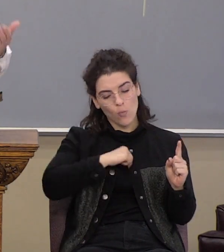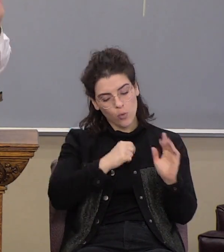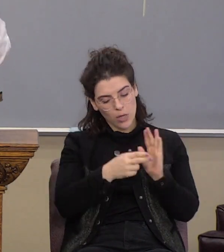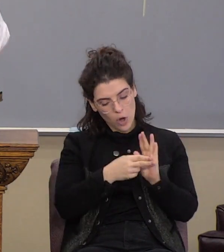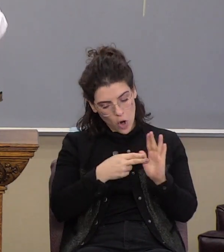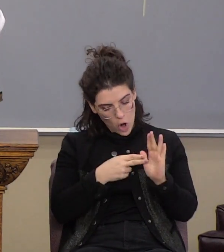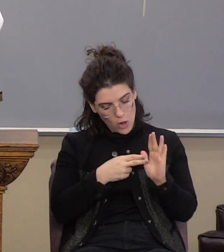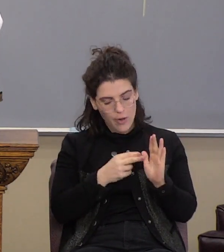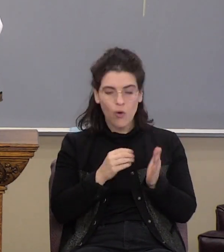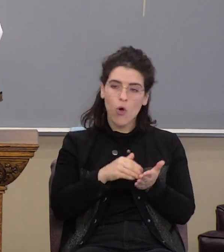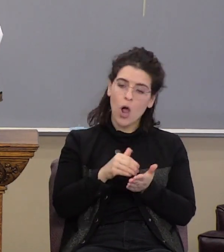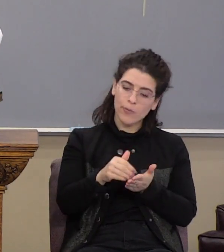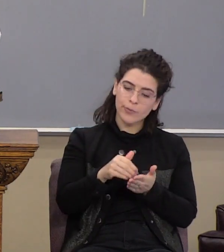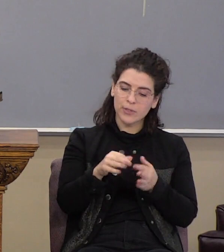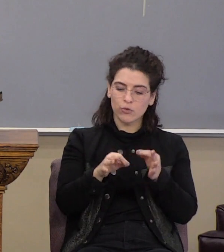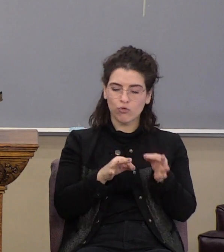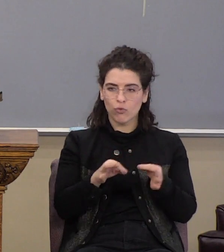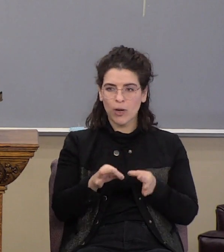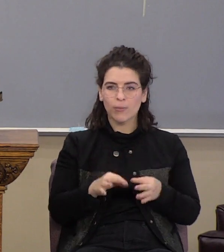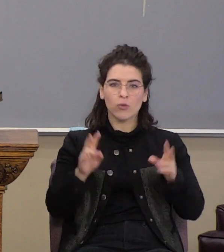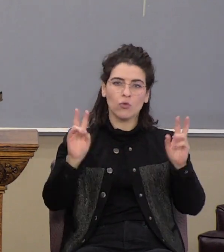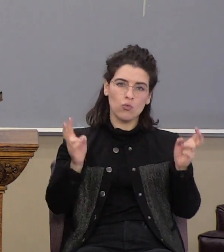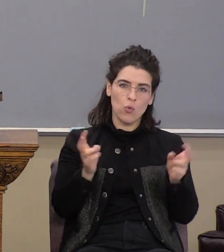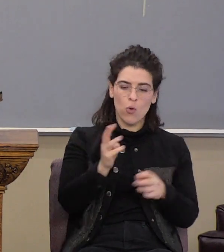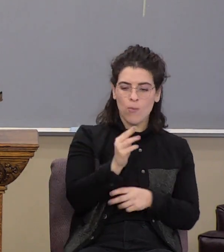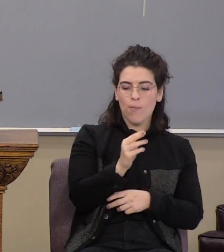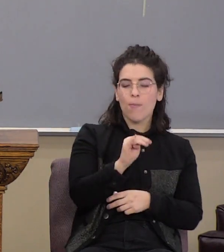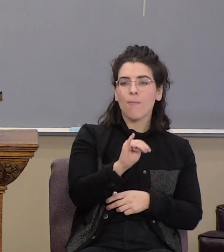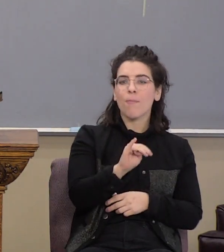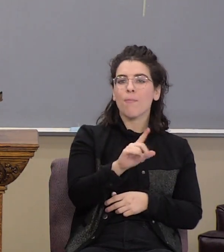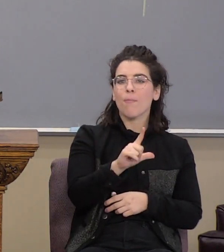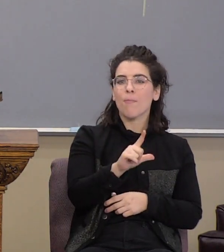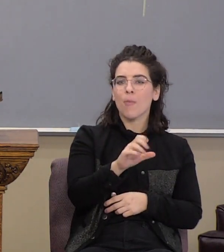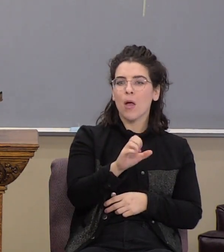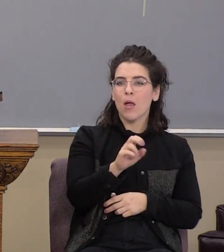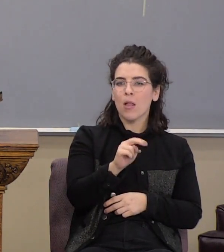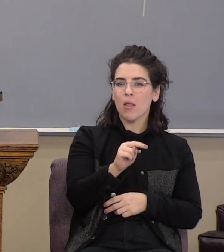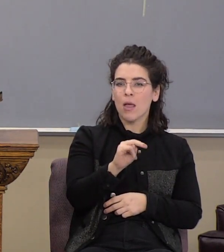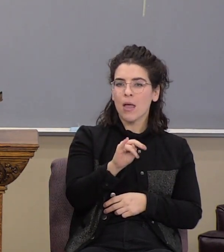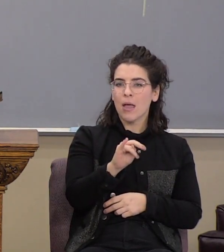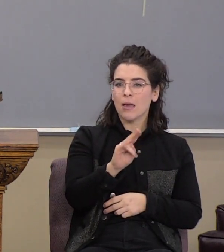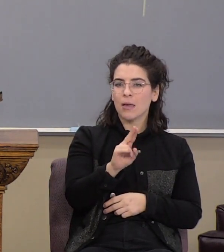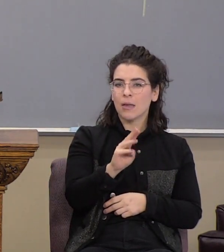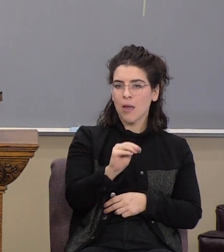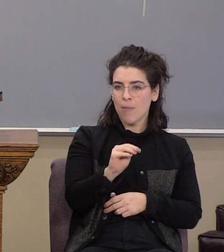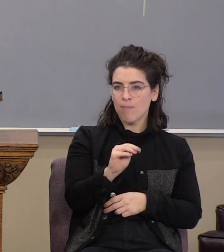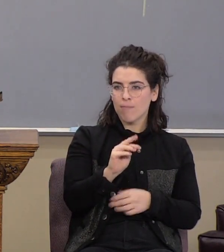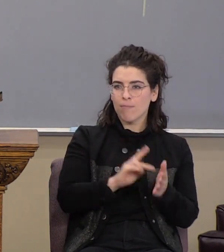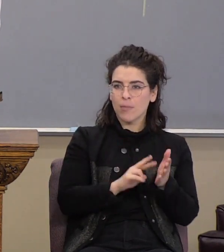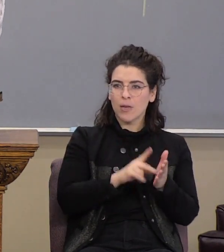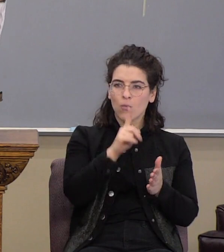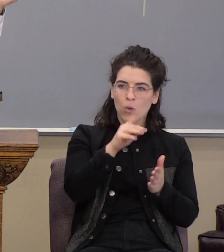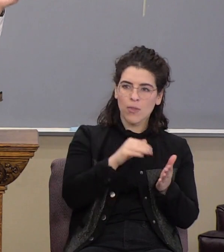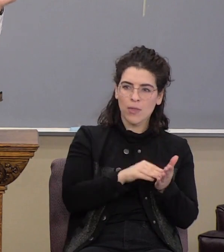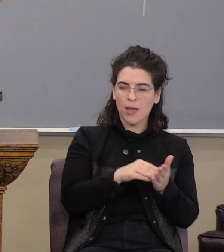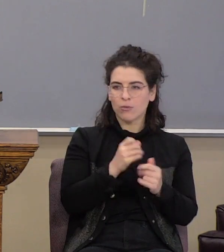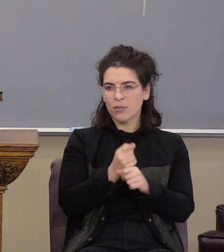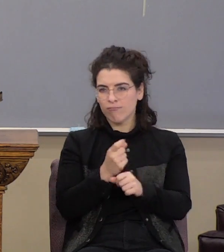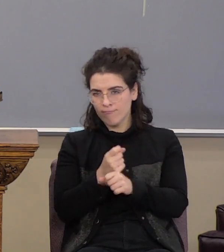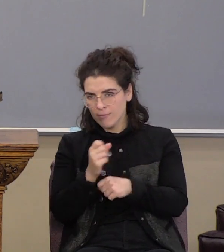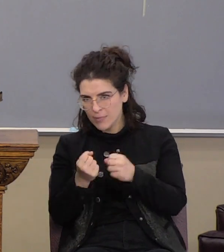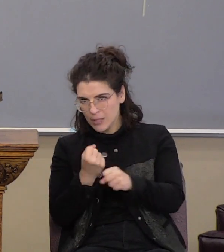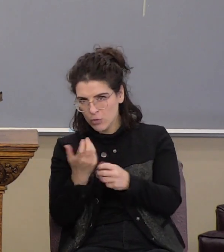is often described as, the, quote, millennium, milli, thousand, annum, annual